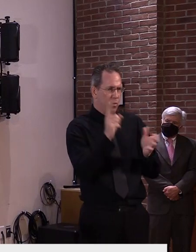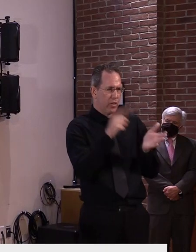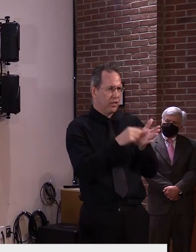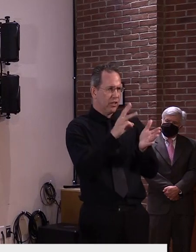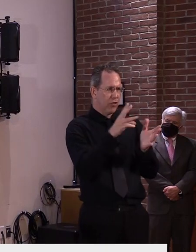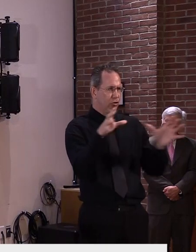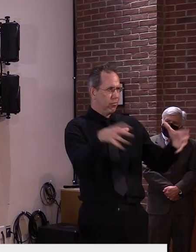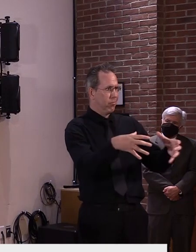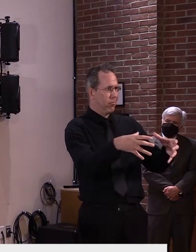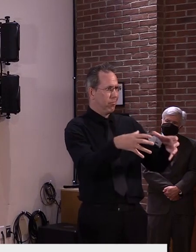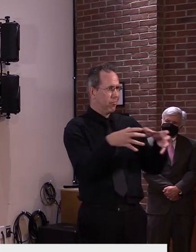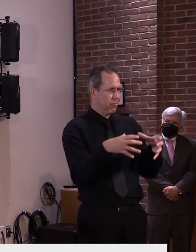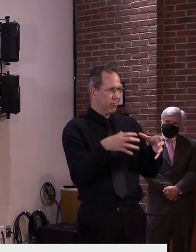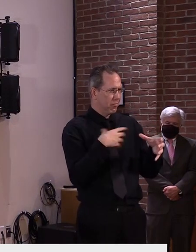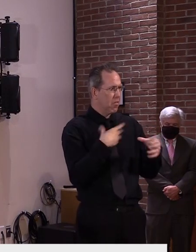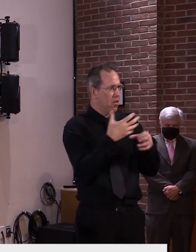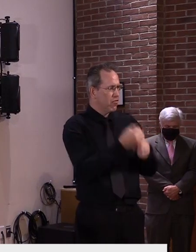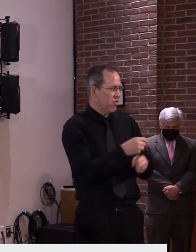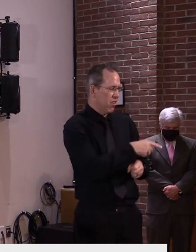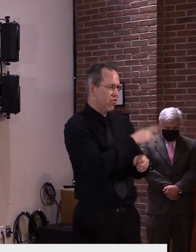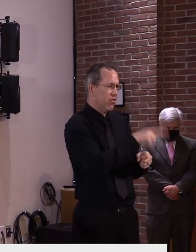such a large number.